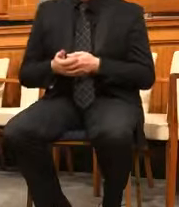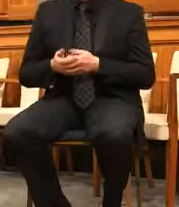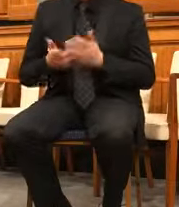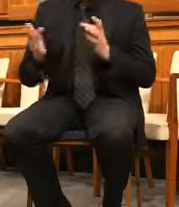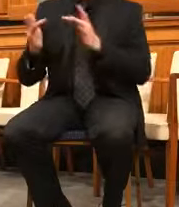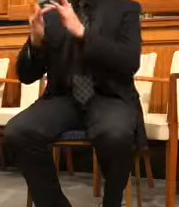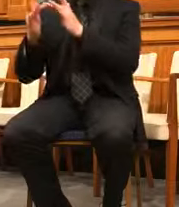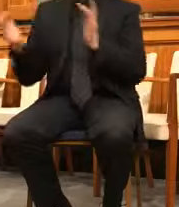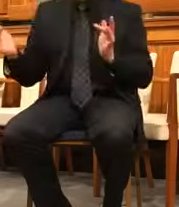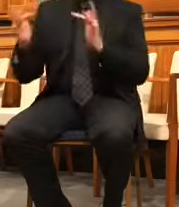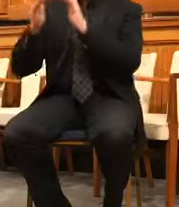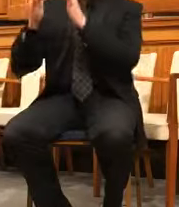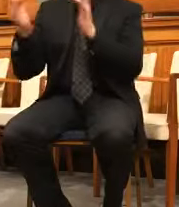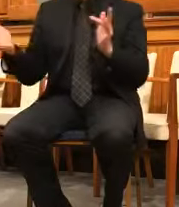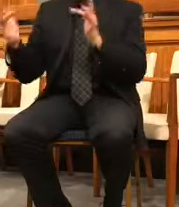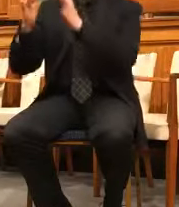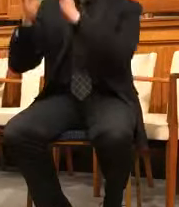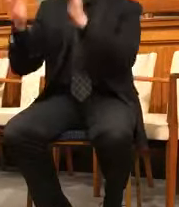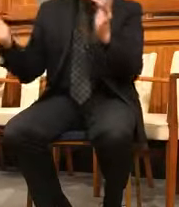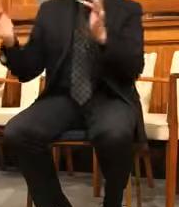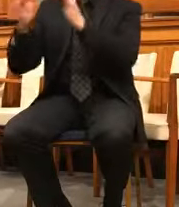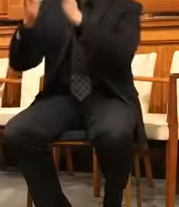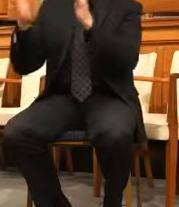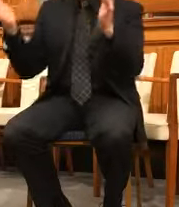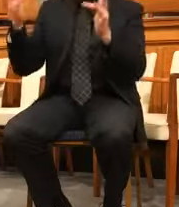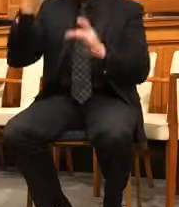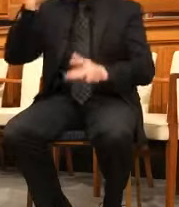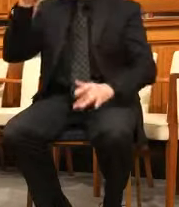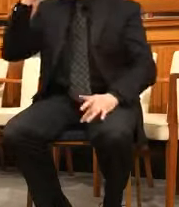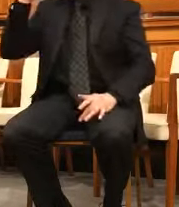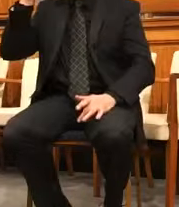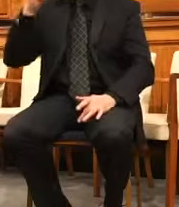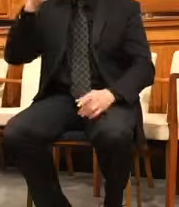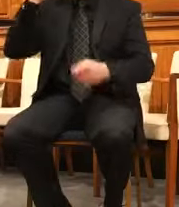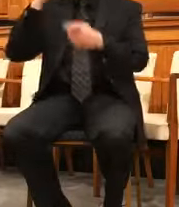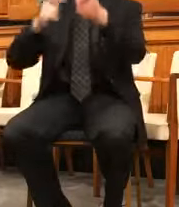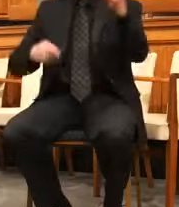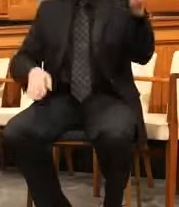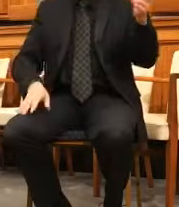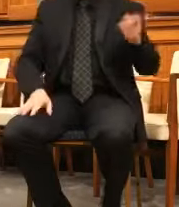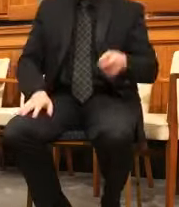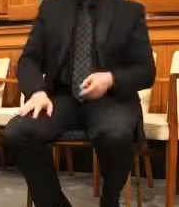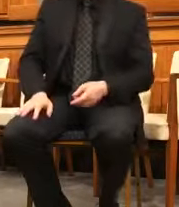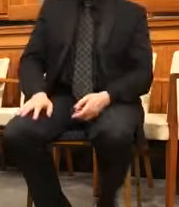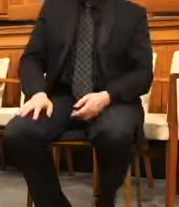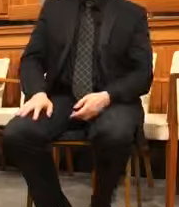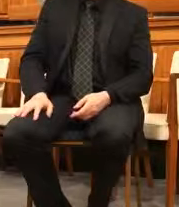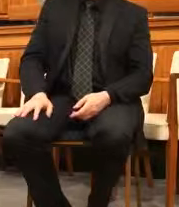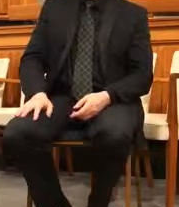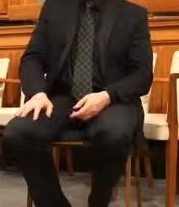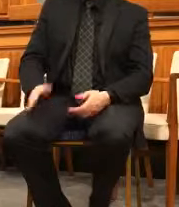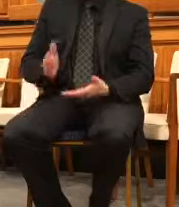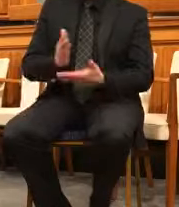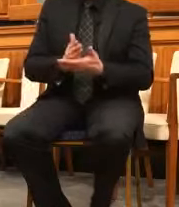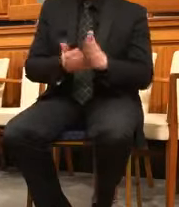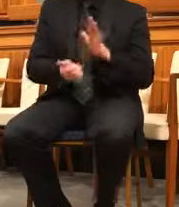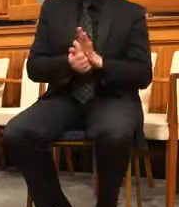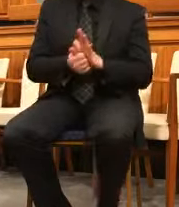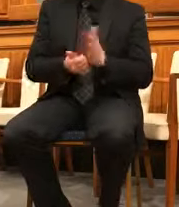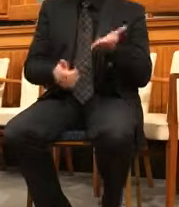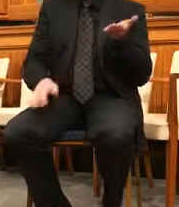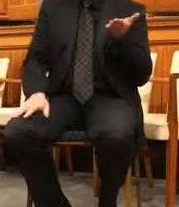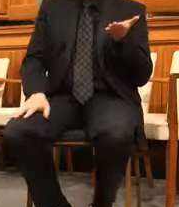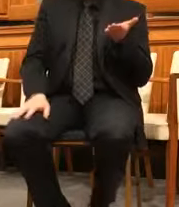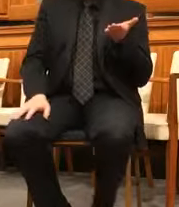overnight and back again and back again. That's presumption. And it's ignorant and it's foolish. And